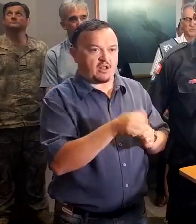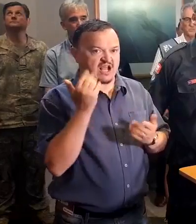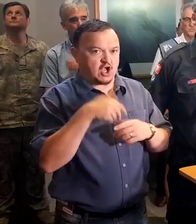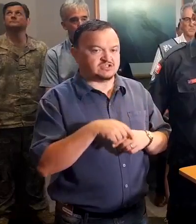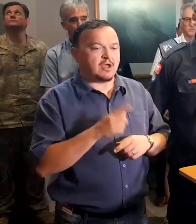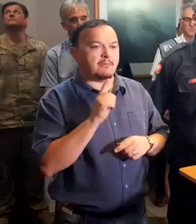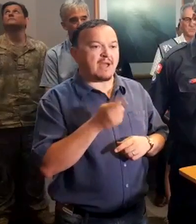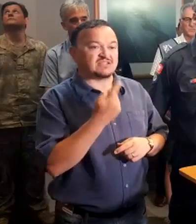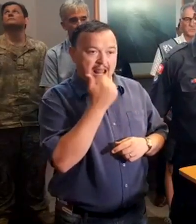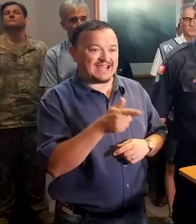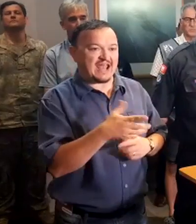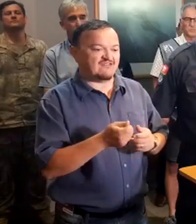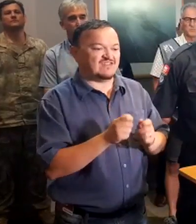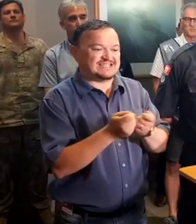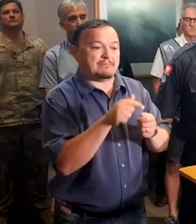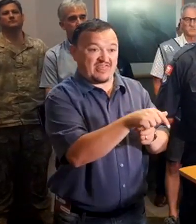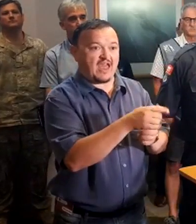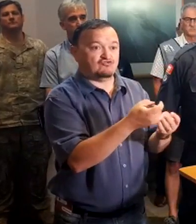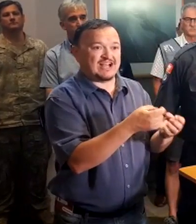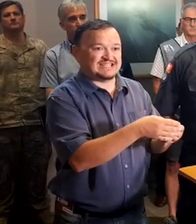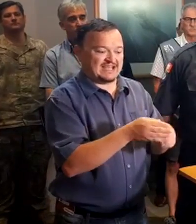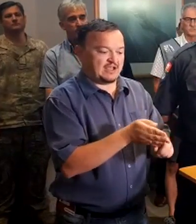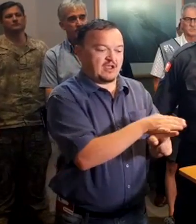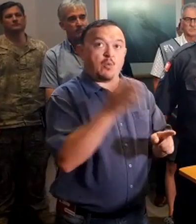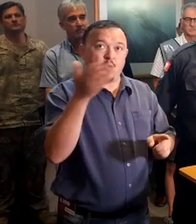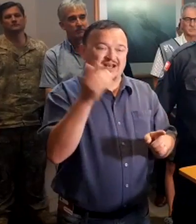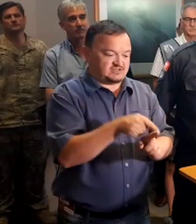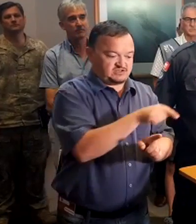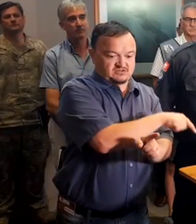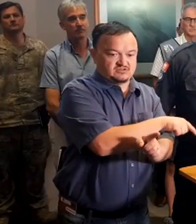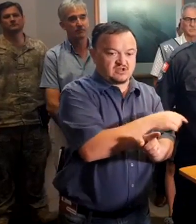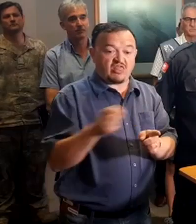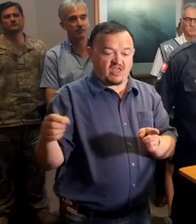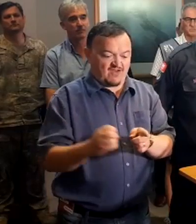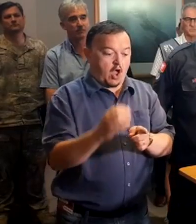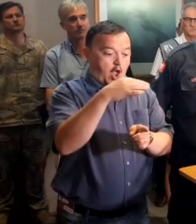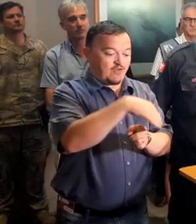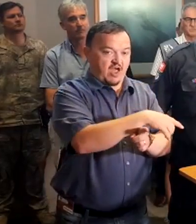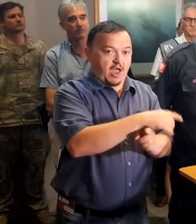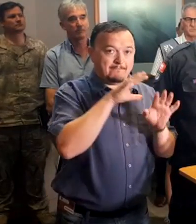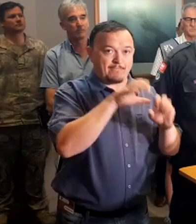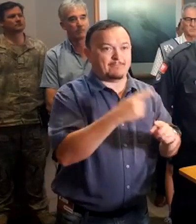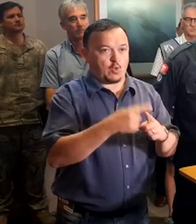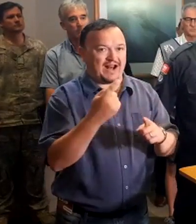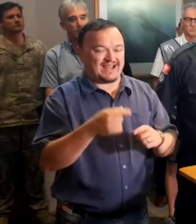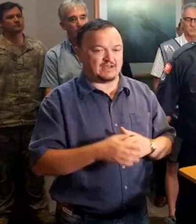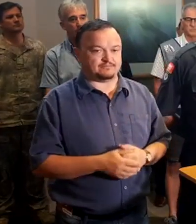of the fire and dealt with it quite quickly. It jumped across our control line into some forest